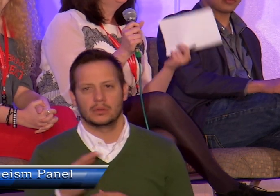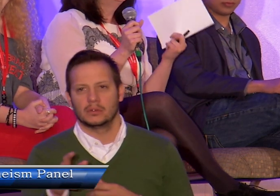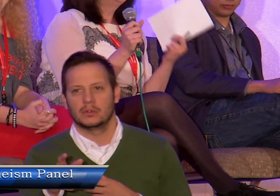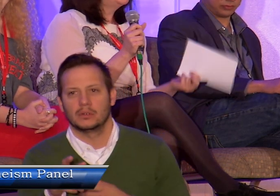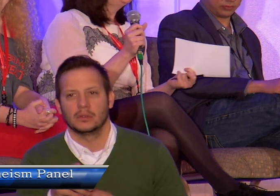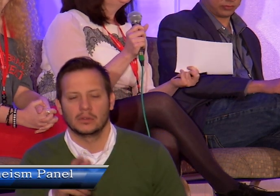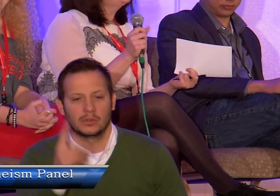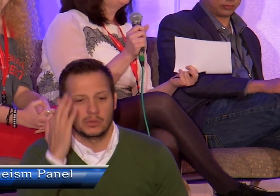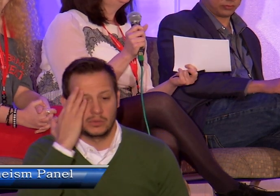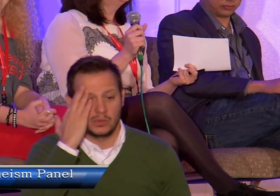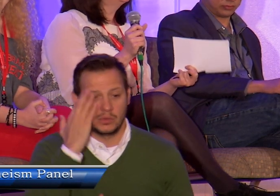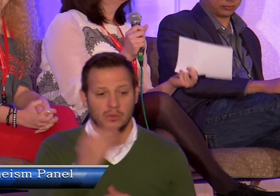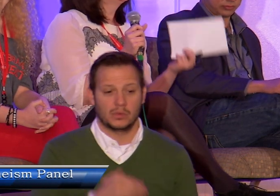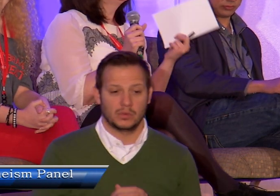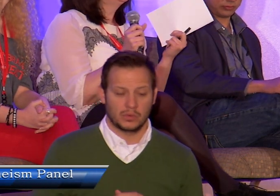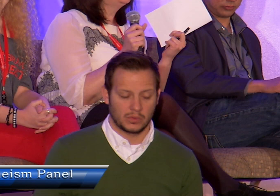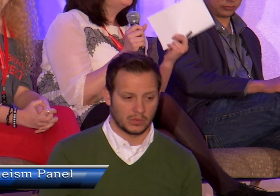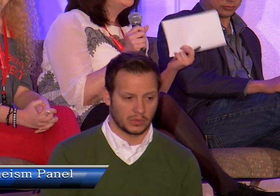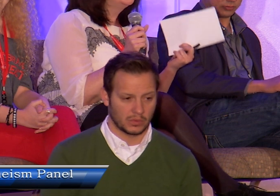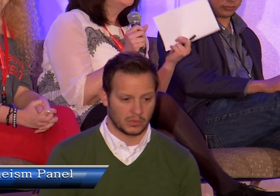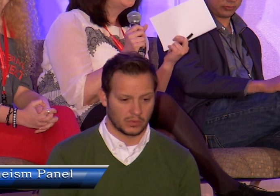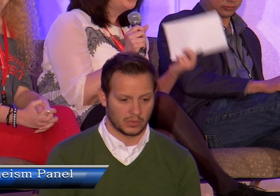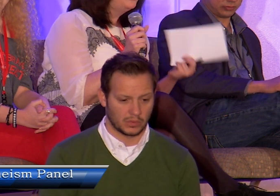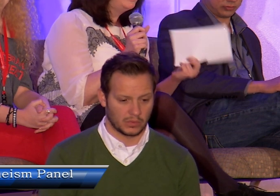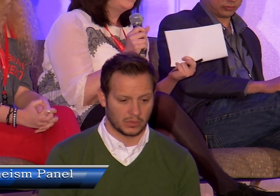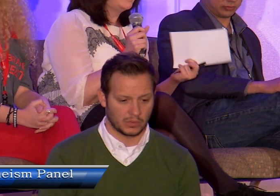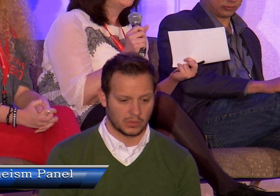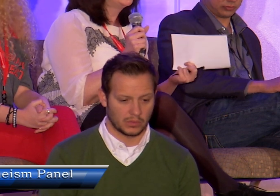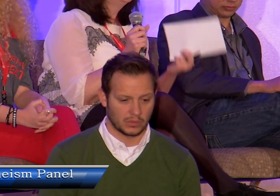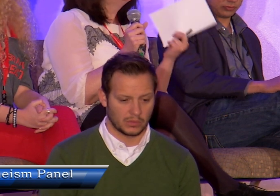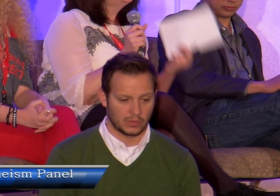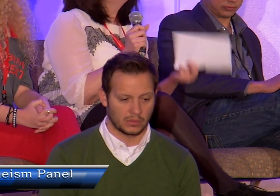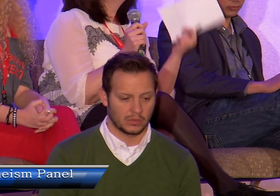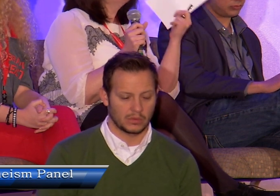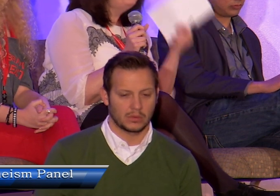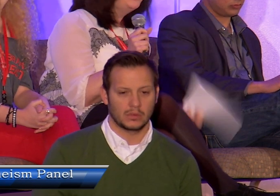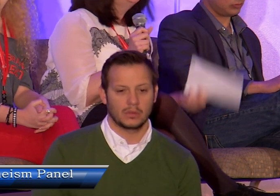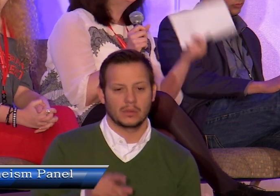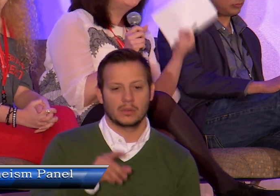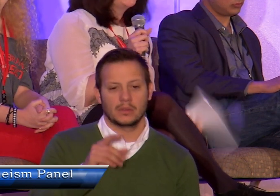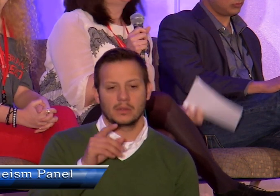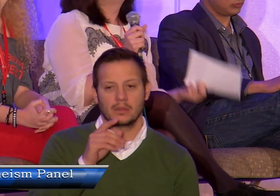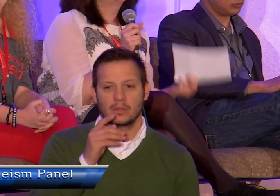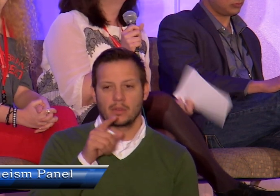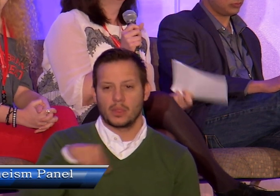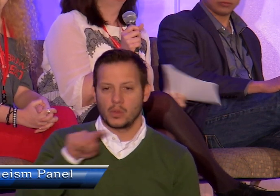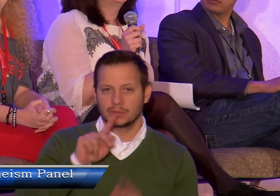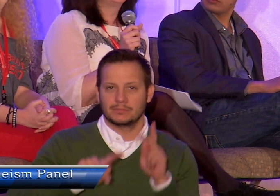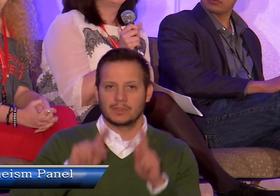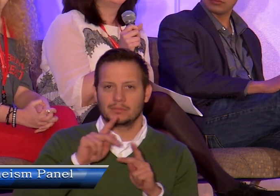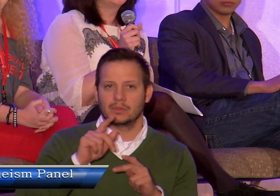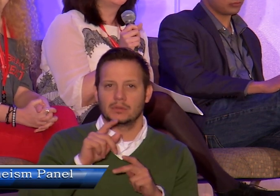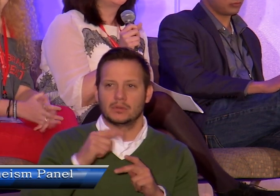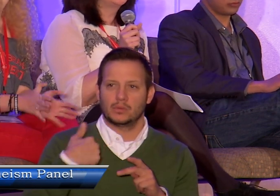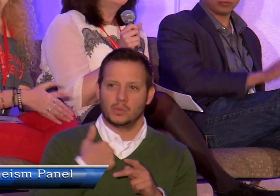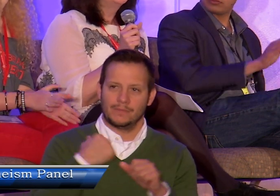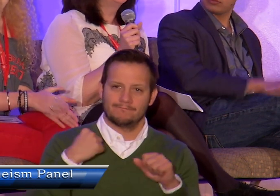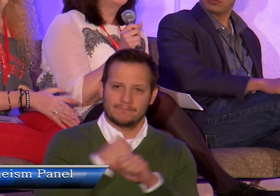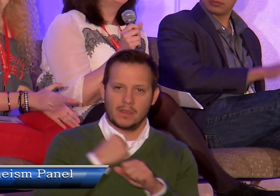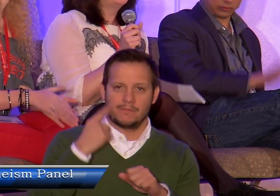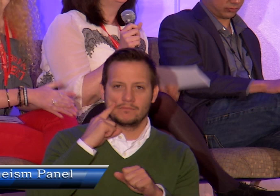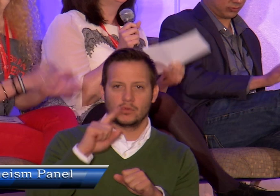regime, Sakina Mohammadi Ashtiani, the stoning case, she is free today because of this